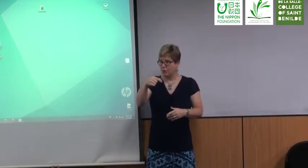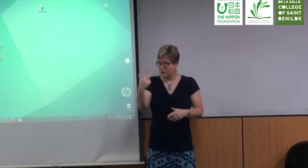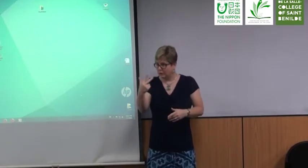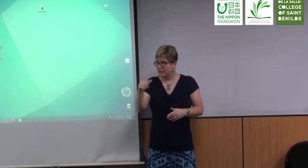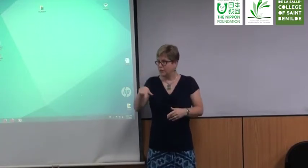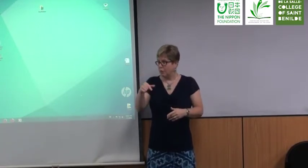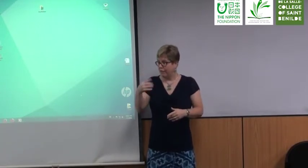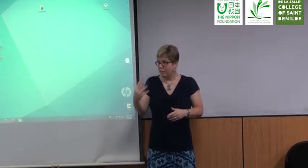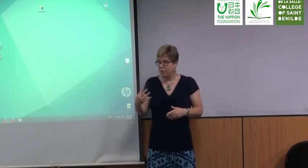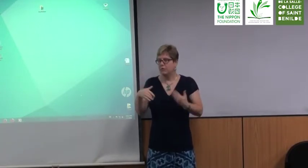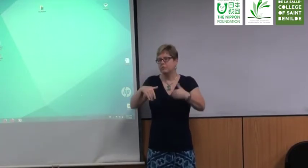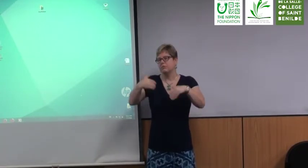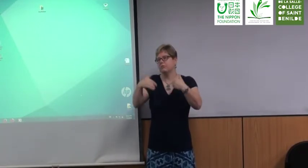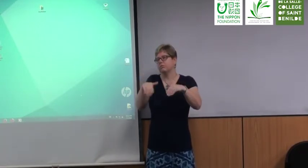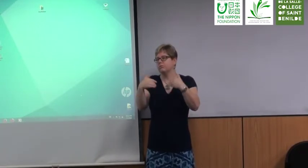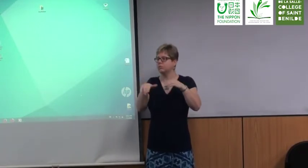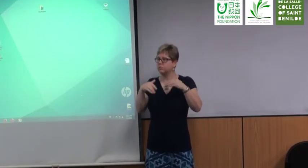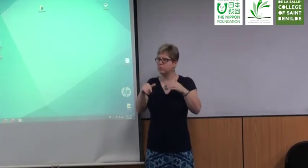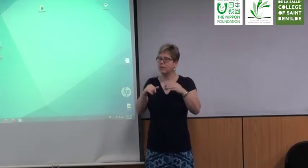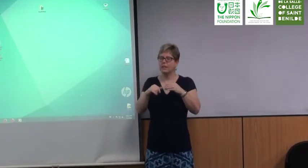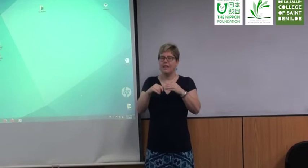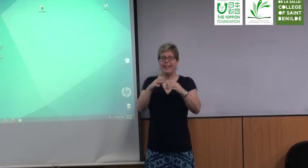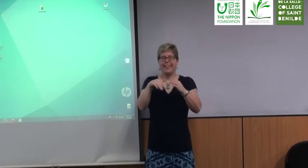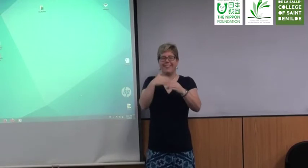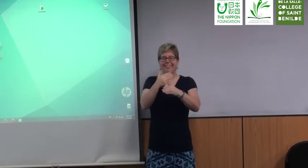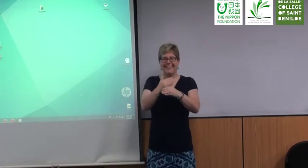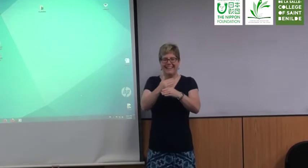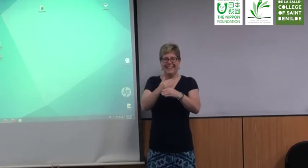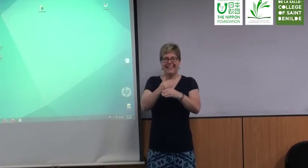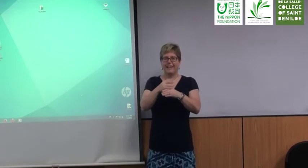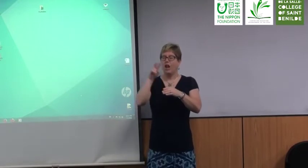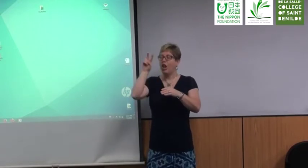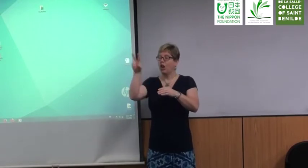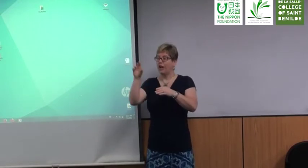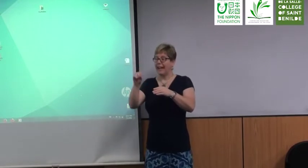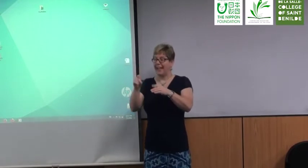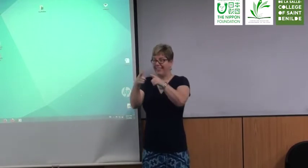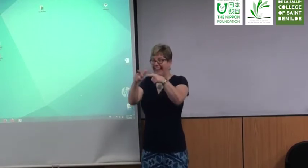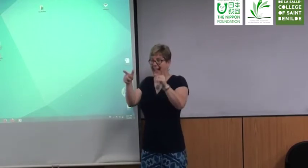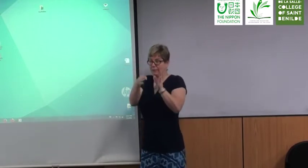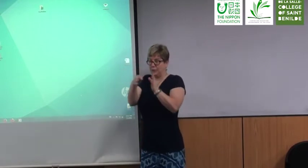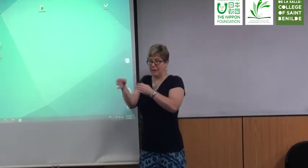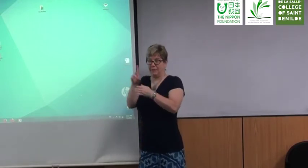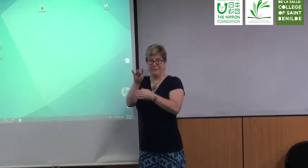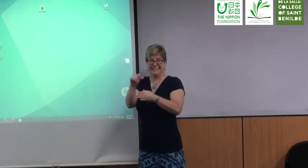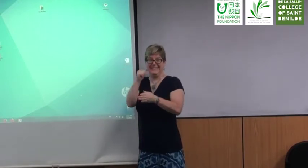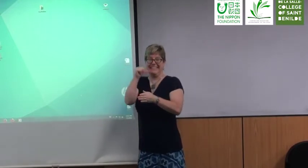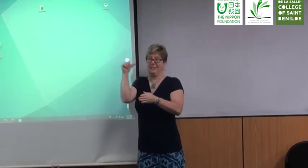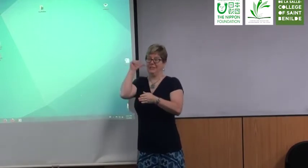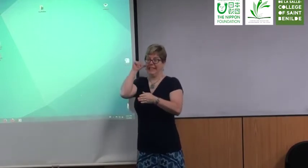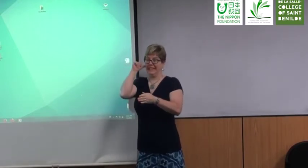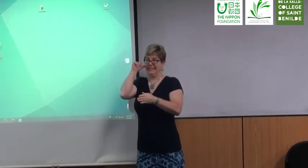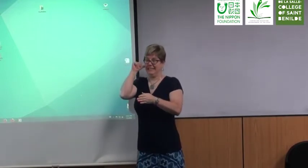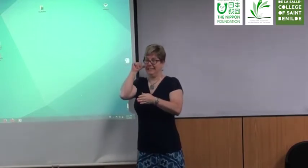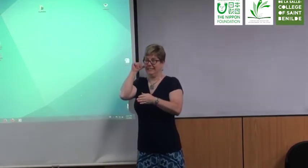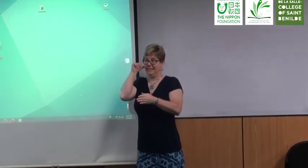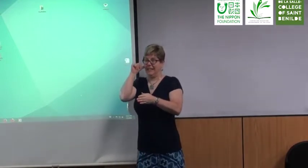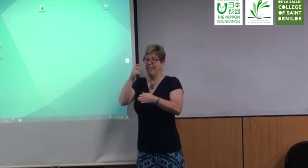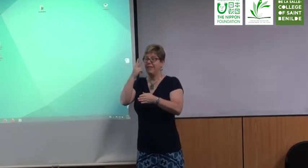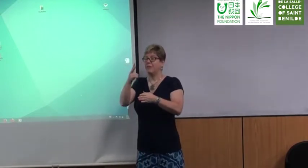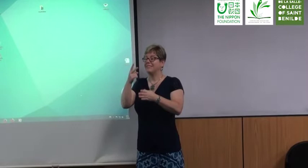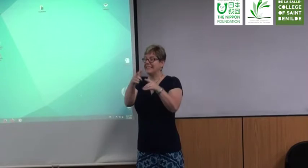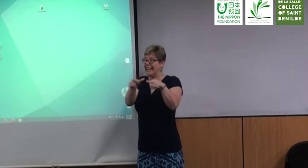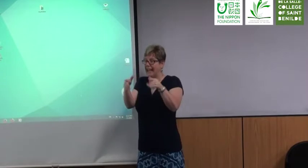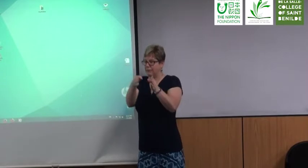We have work on quarter one, there's 4 quarters all in total.